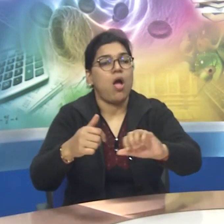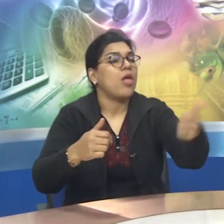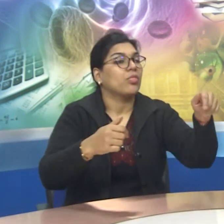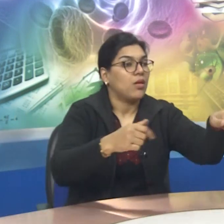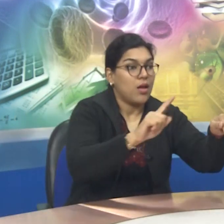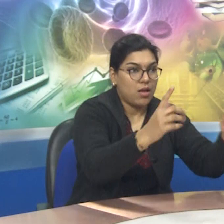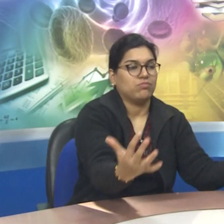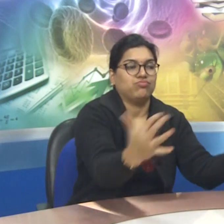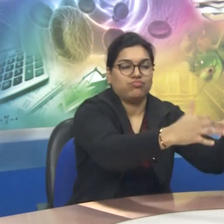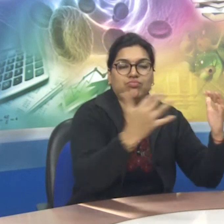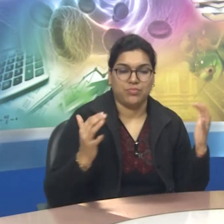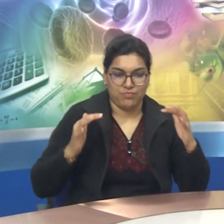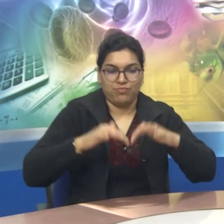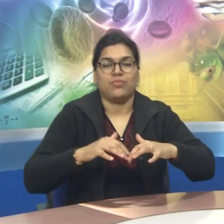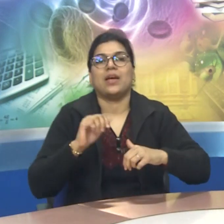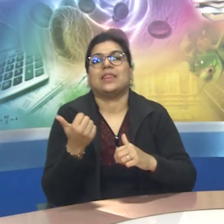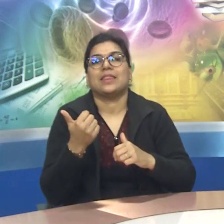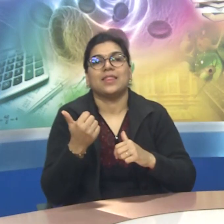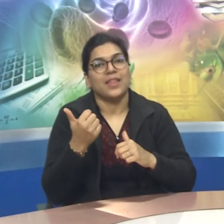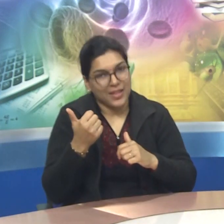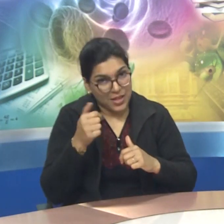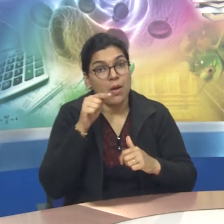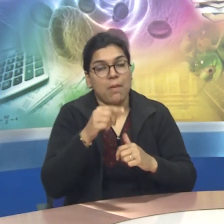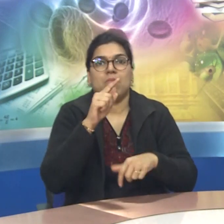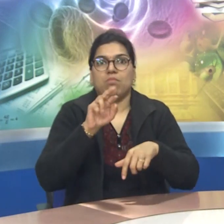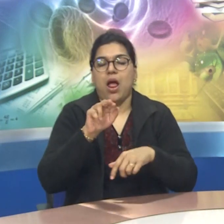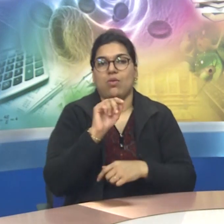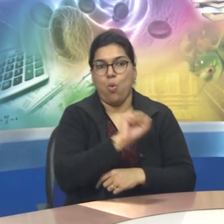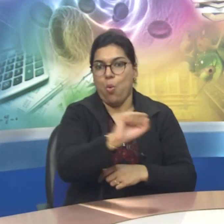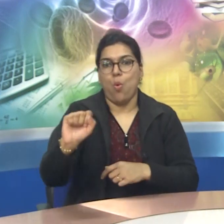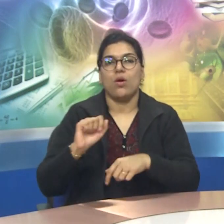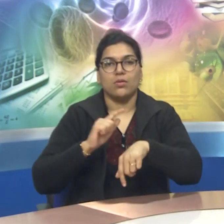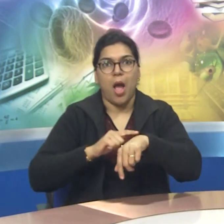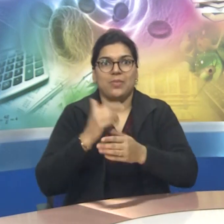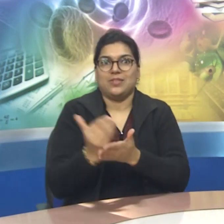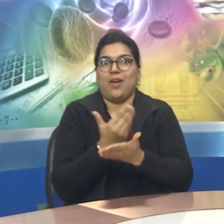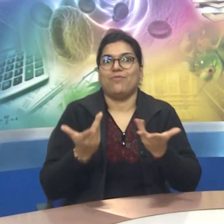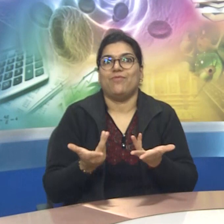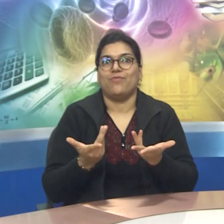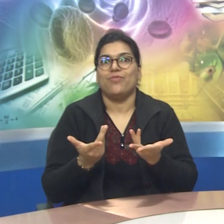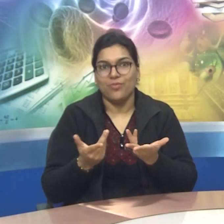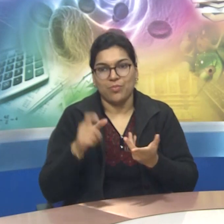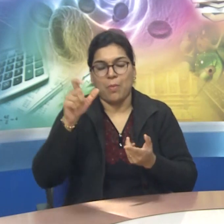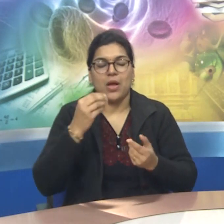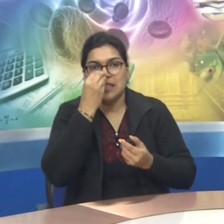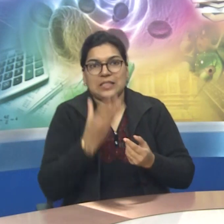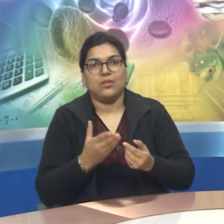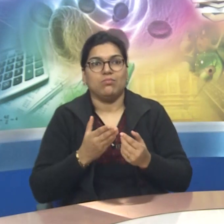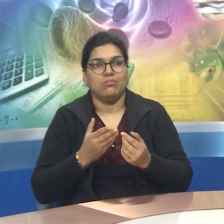as useful as in the town. The rural population can also be served by the mobile vans which